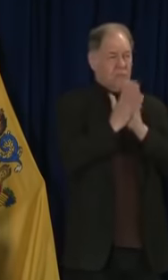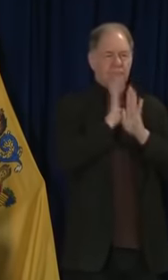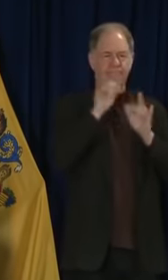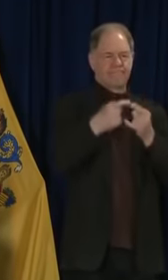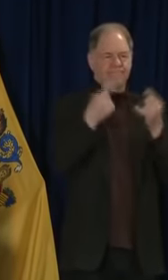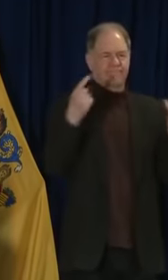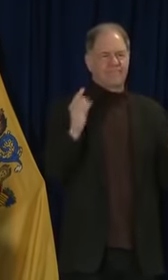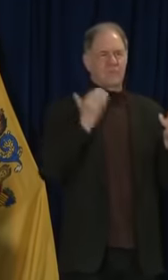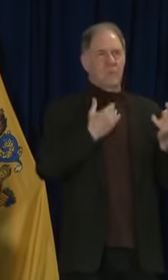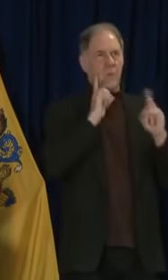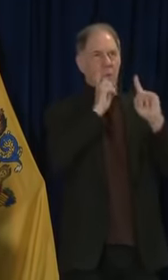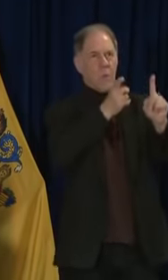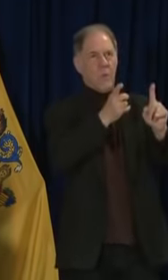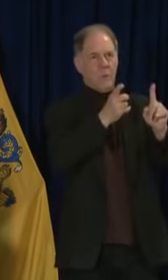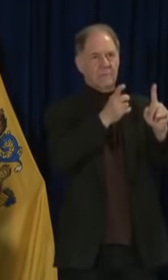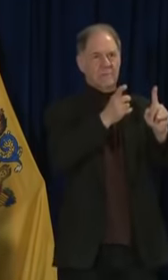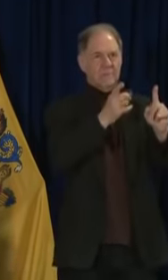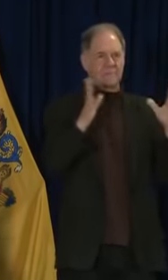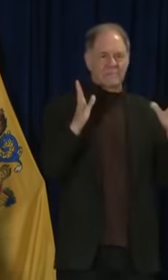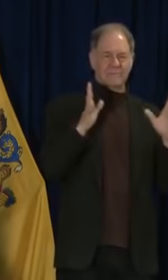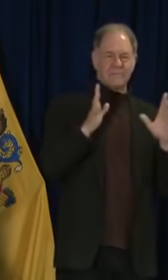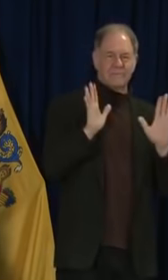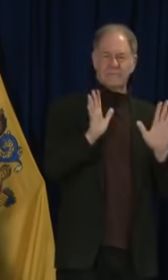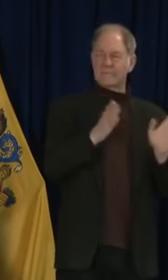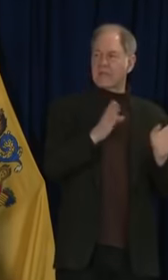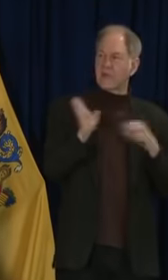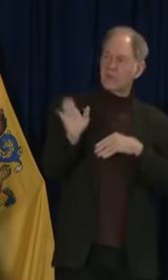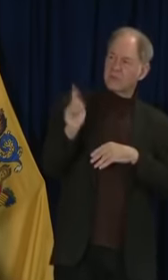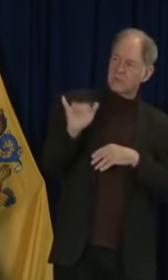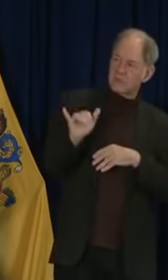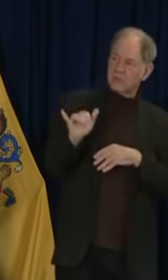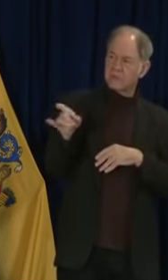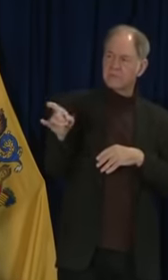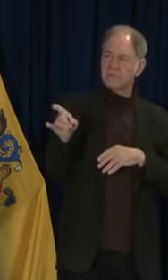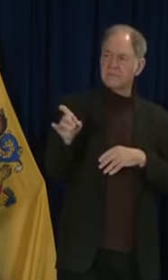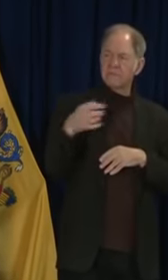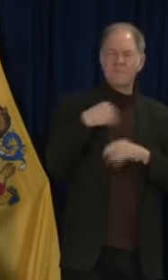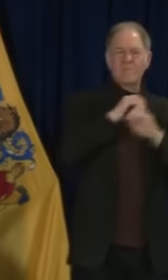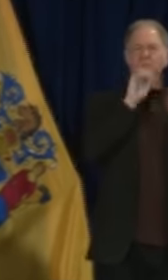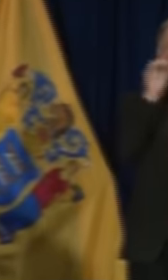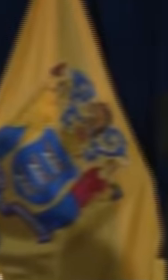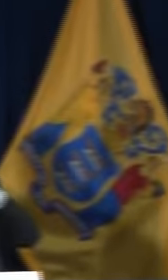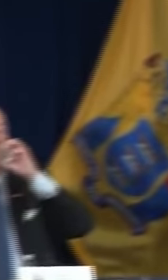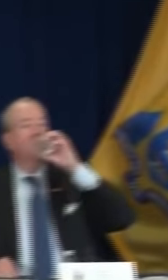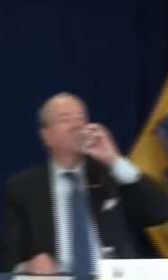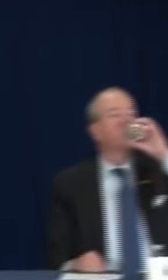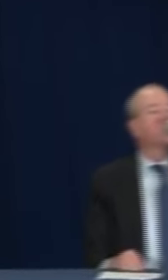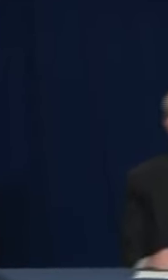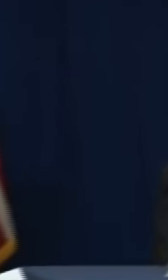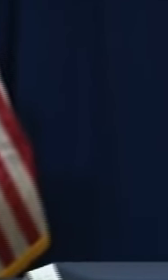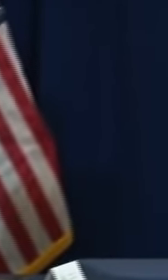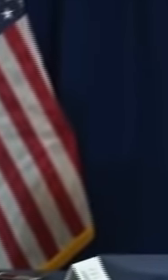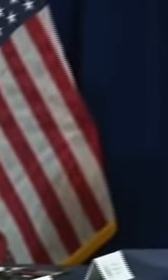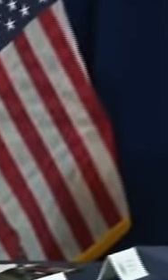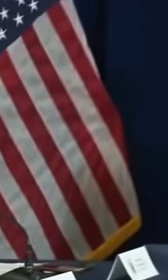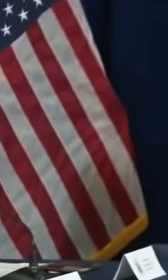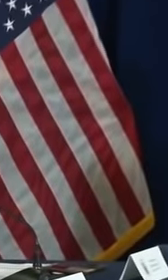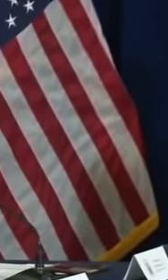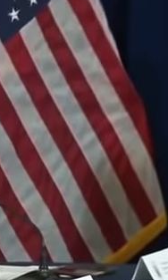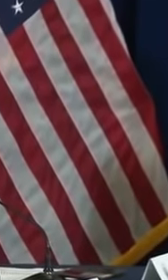the objective. Back to the most important first question, Judy. Sorry about that. I don't have specificity on the numbers. I can tell you the